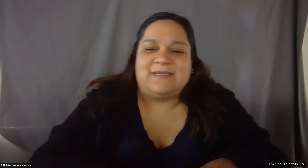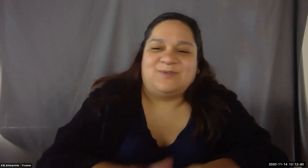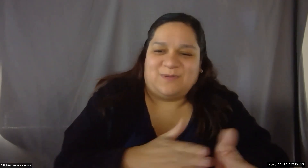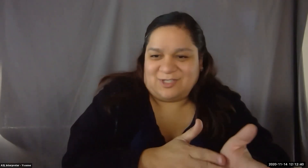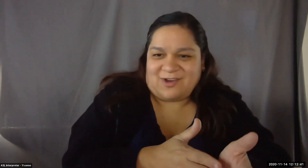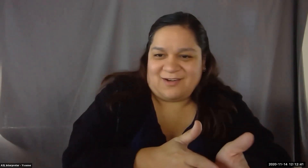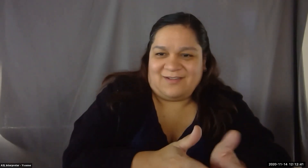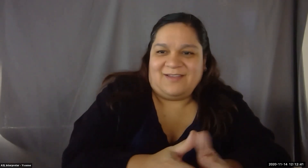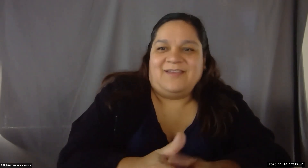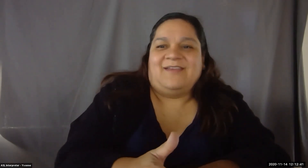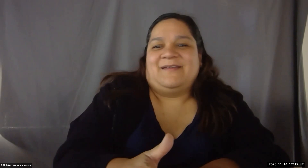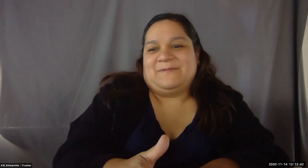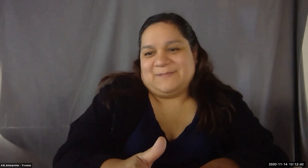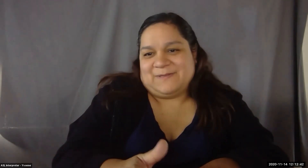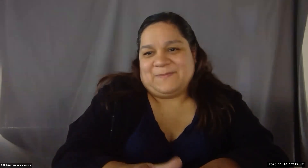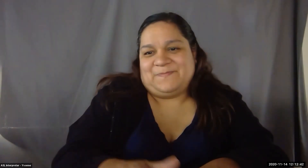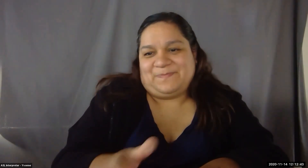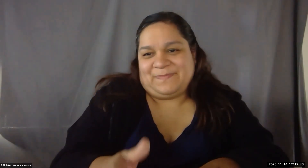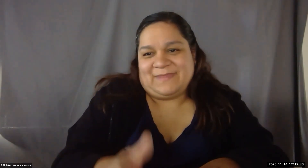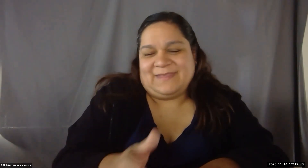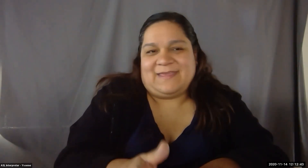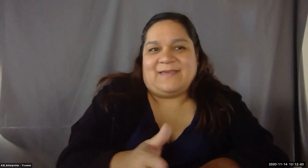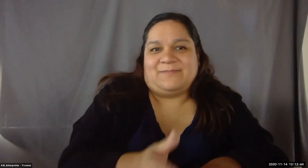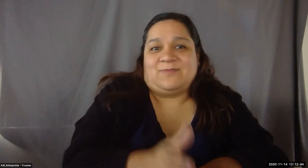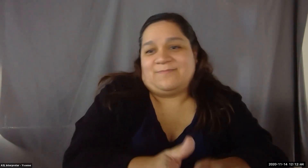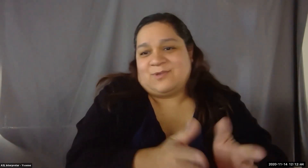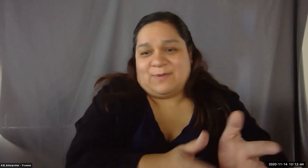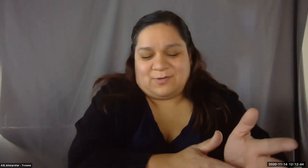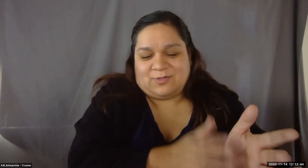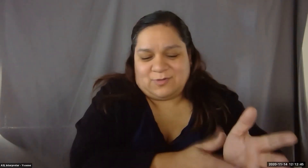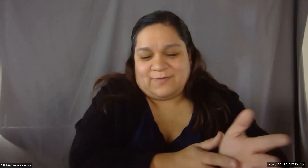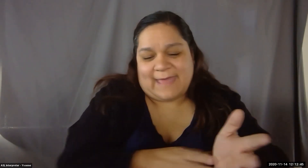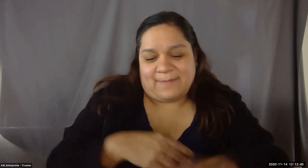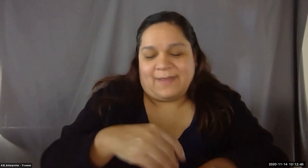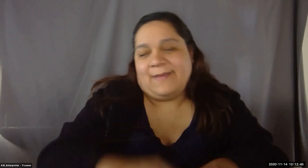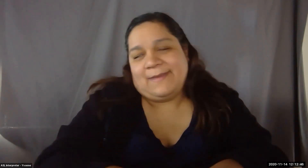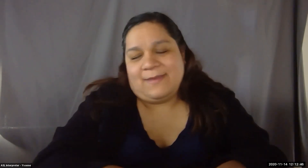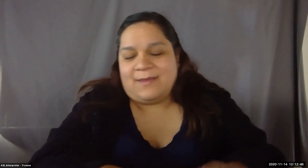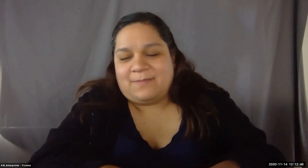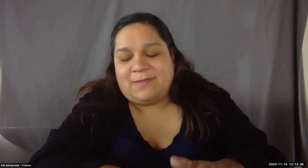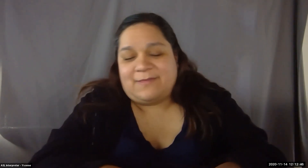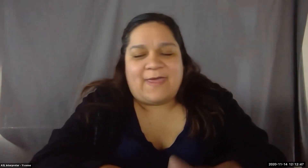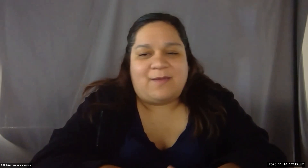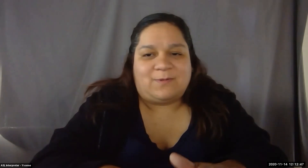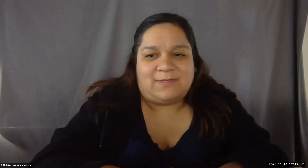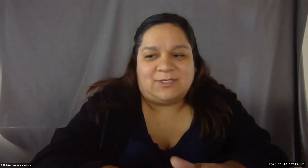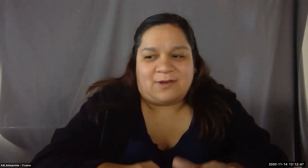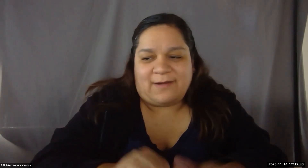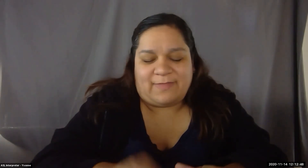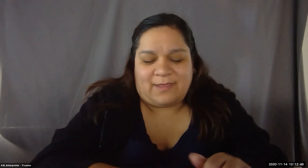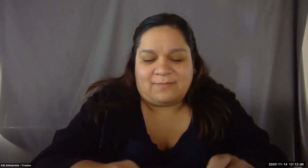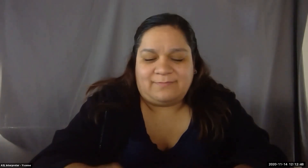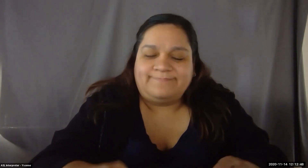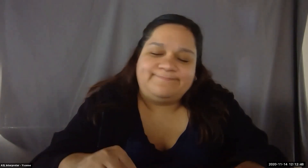turkey sales through Instacart. So Mm. yeah, so I went to the grocery store for that. But other than that, we'll